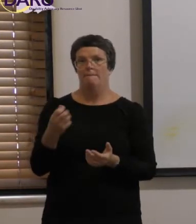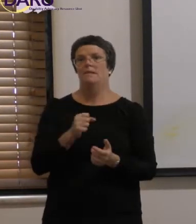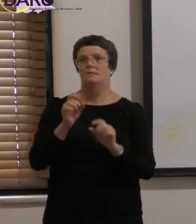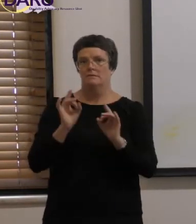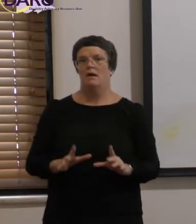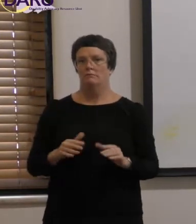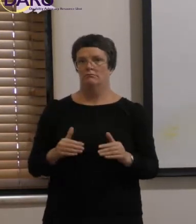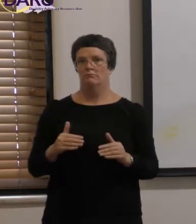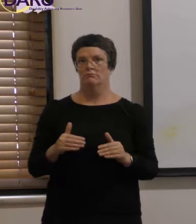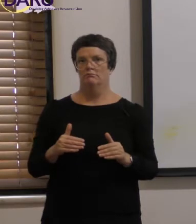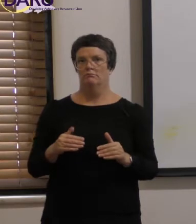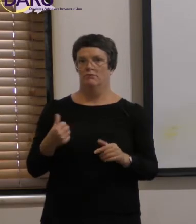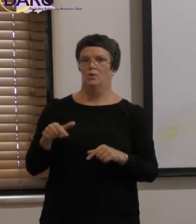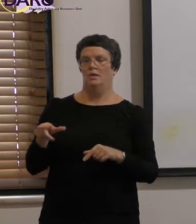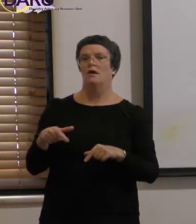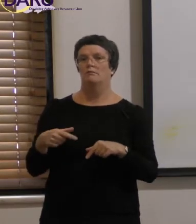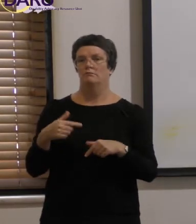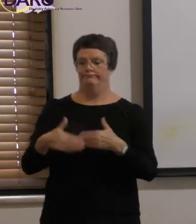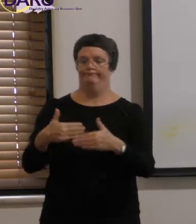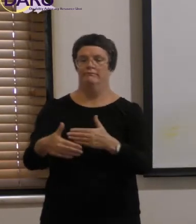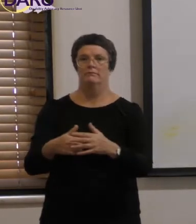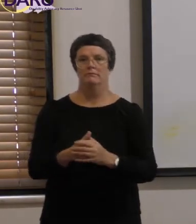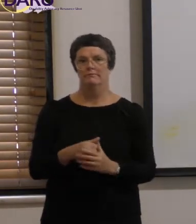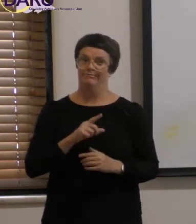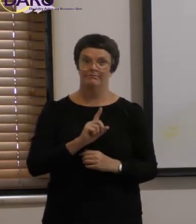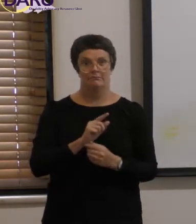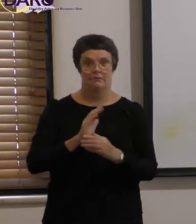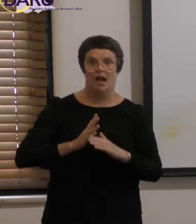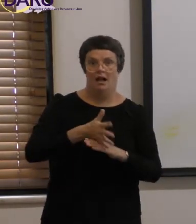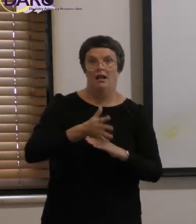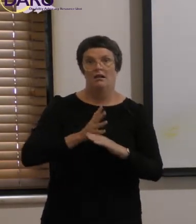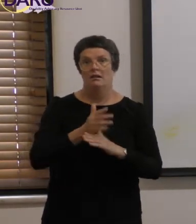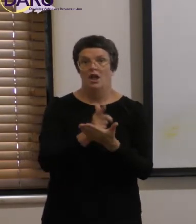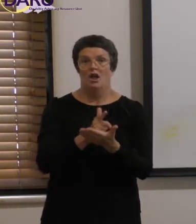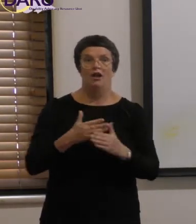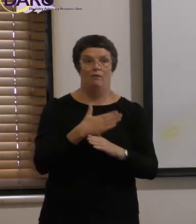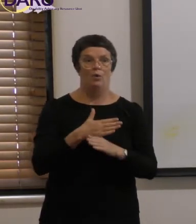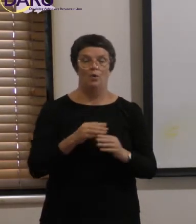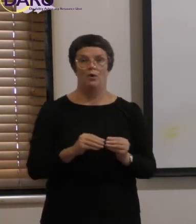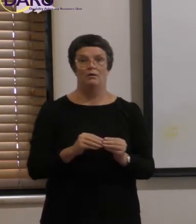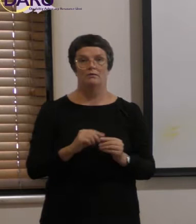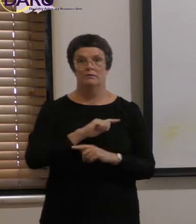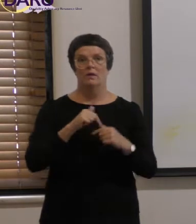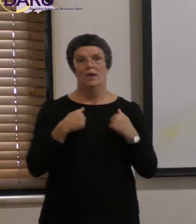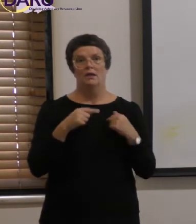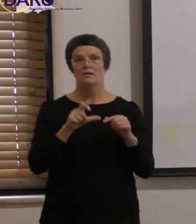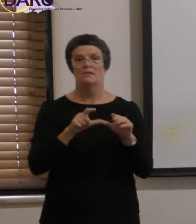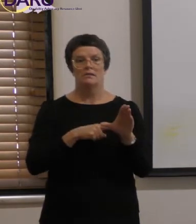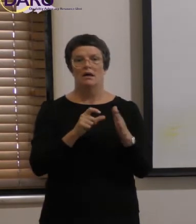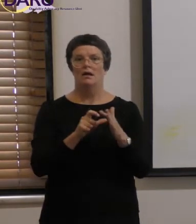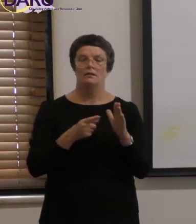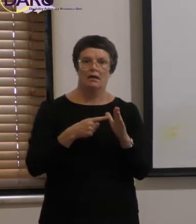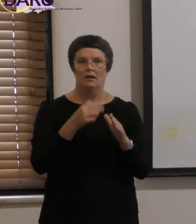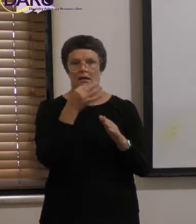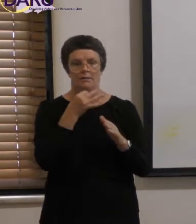I am really interested in that's a lot of work, and we've got a limited capacity, so we're going to need lots